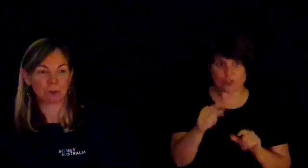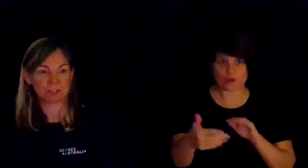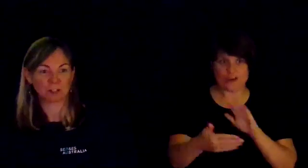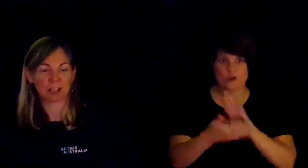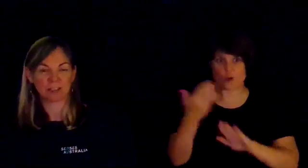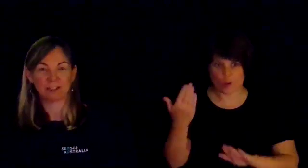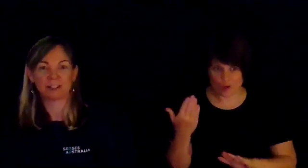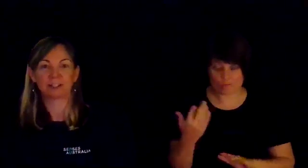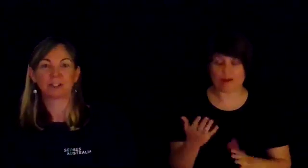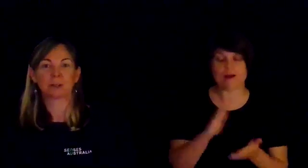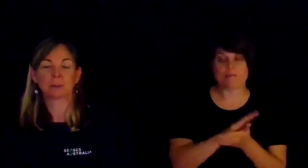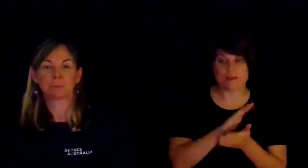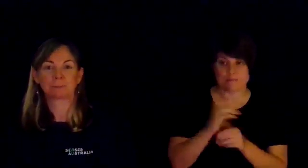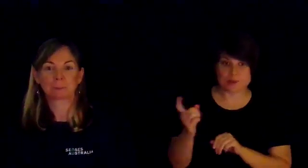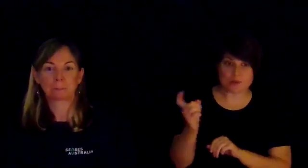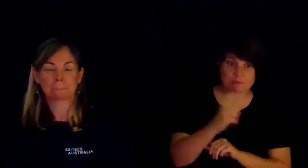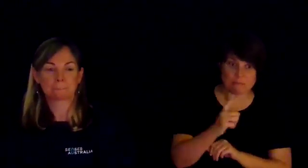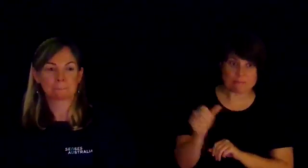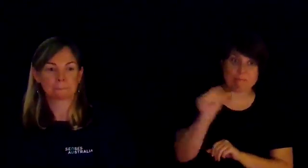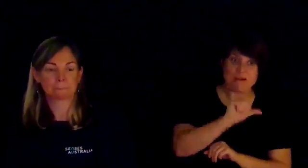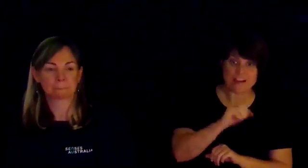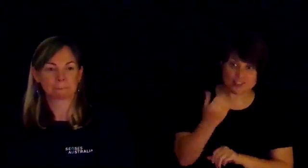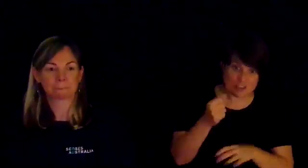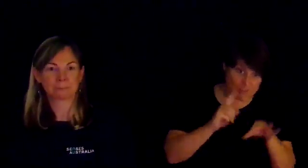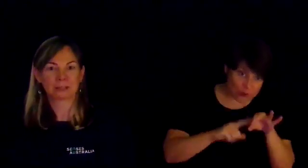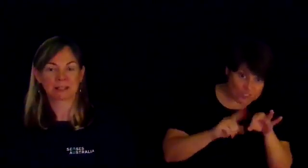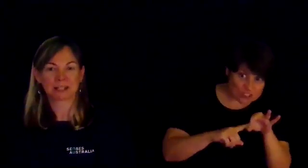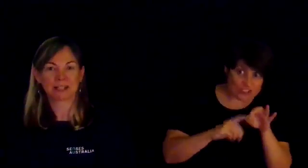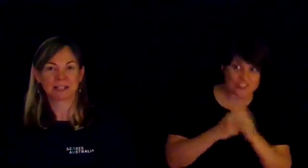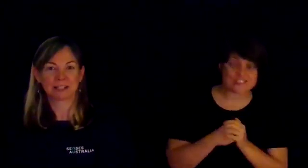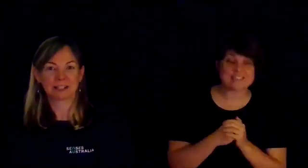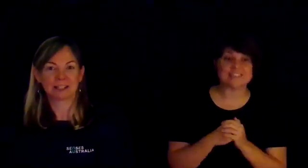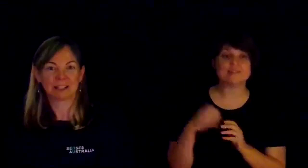you have a question, Kathy? Oh, hang on.